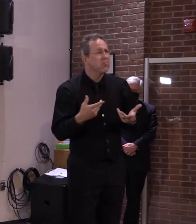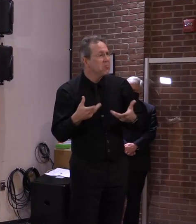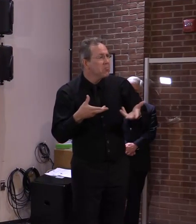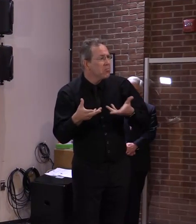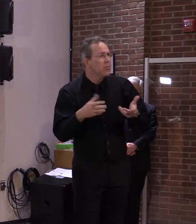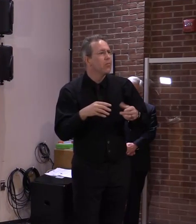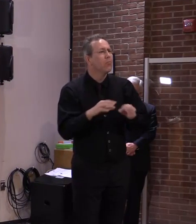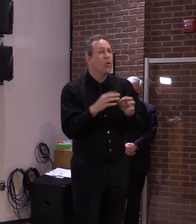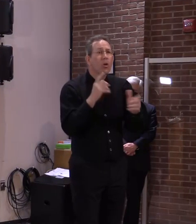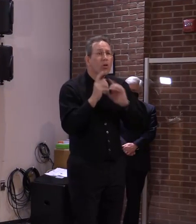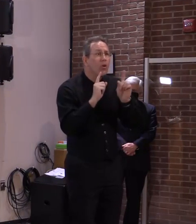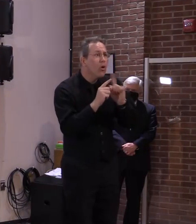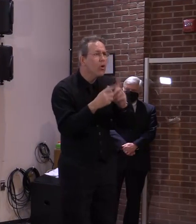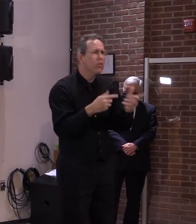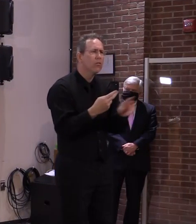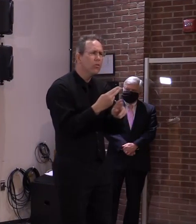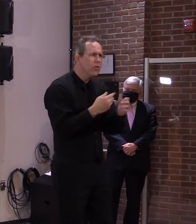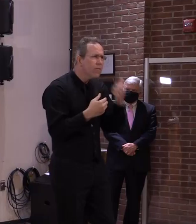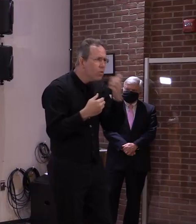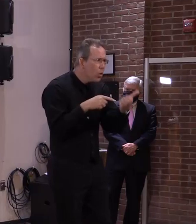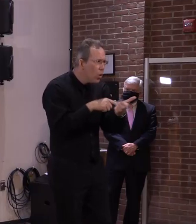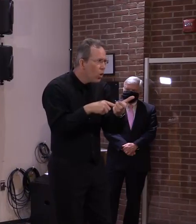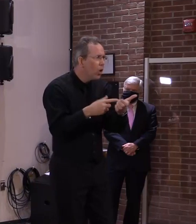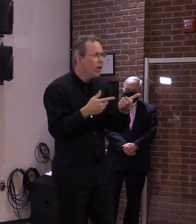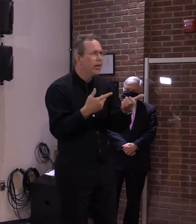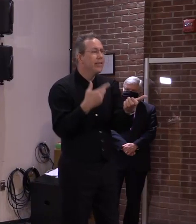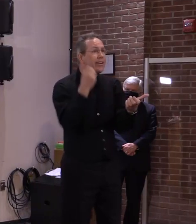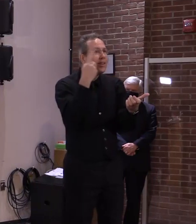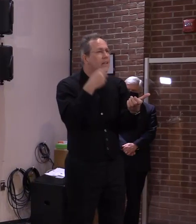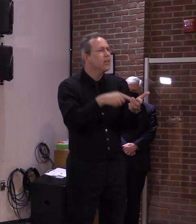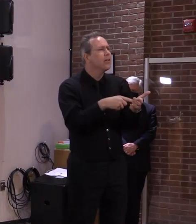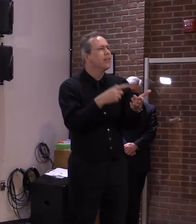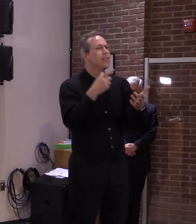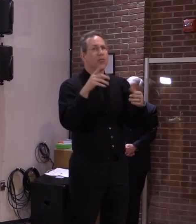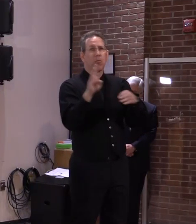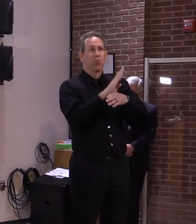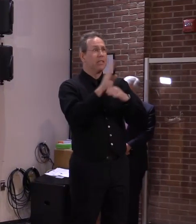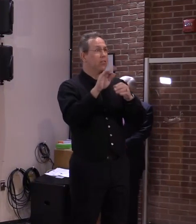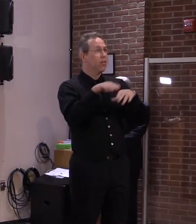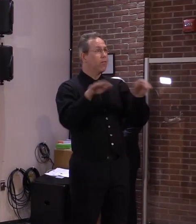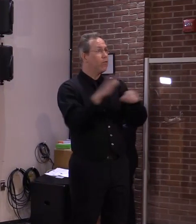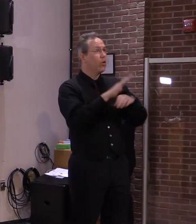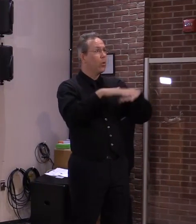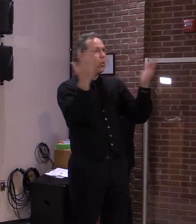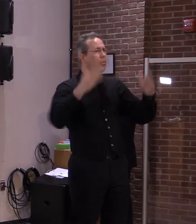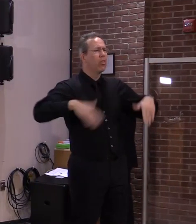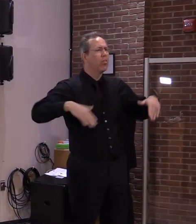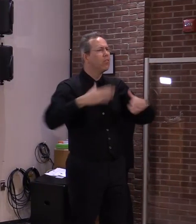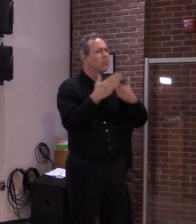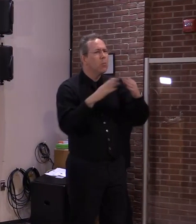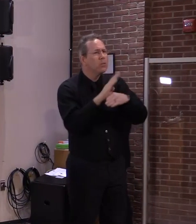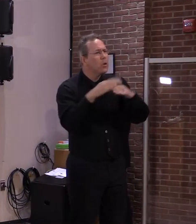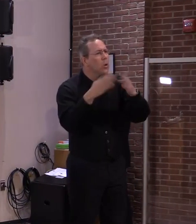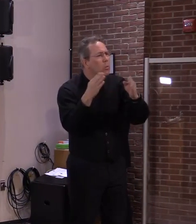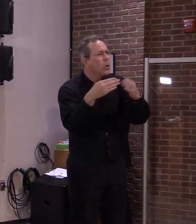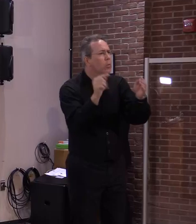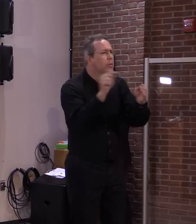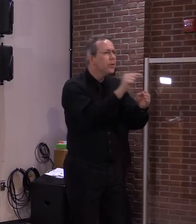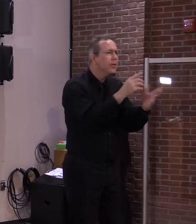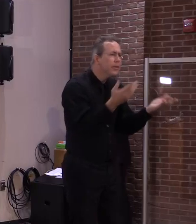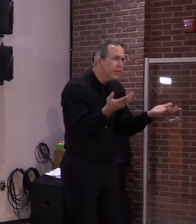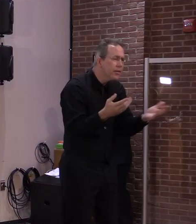haven't thrown the spigot open, although we have taken some small steps forward. But it's important to remember,